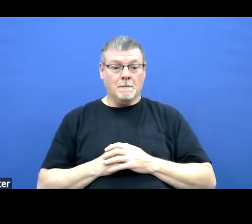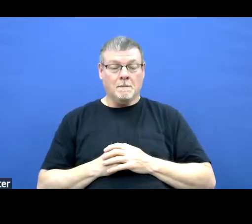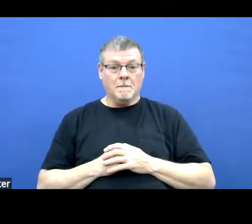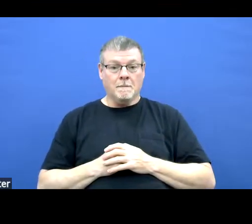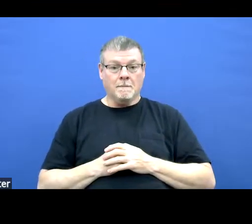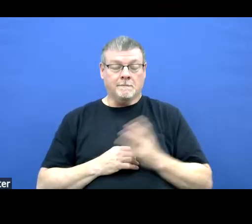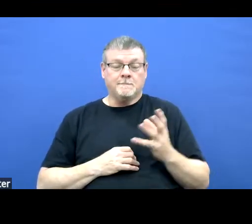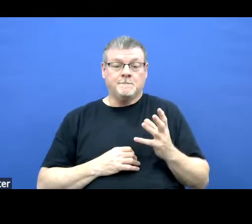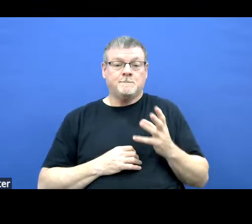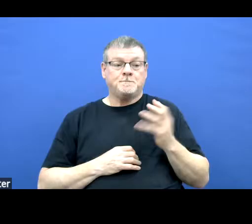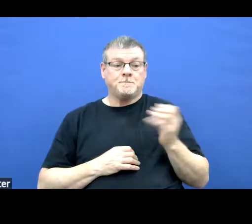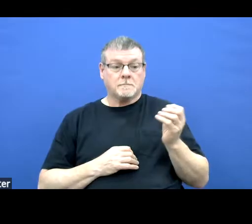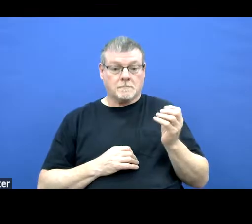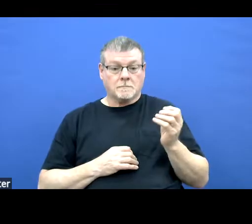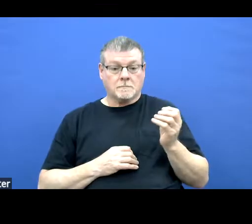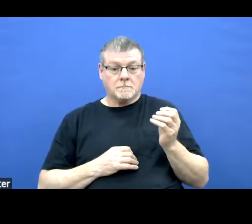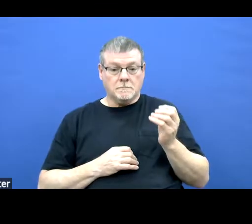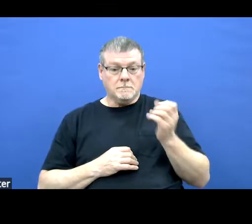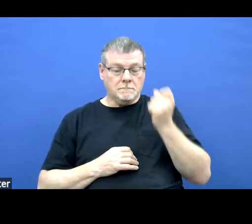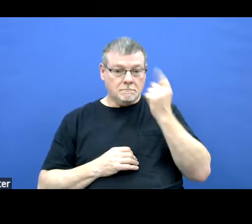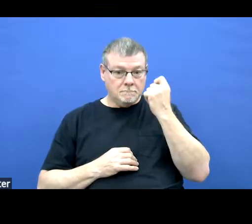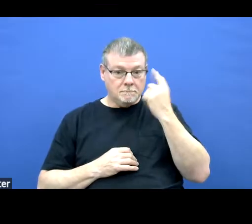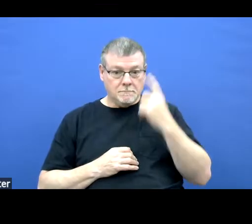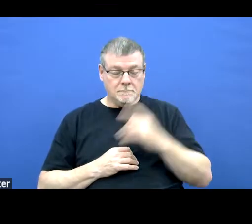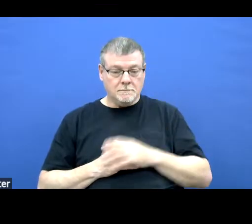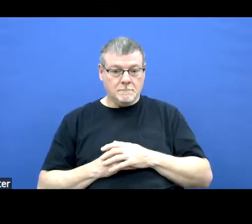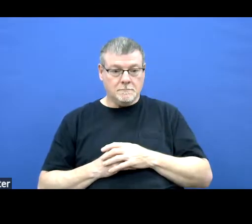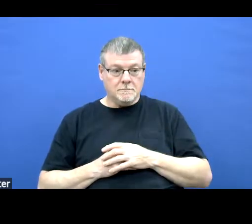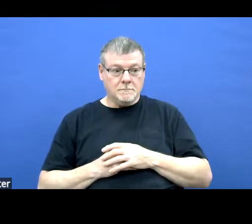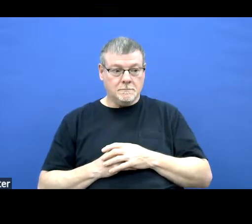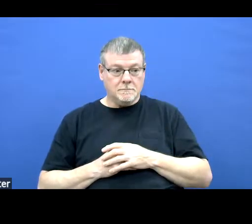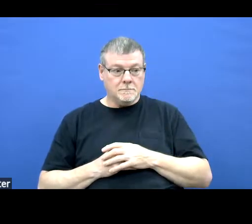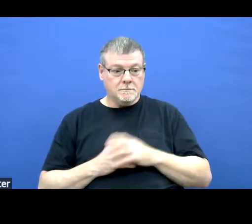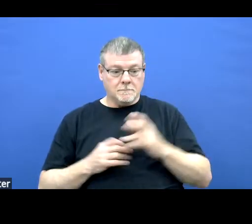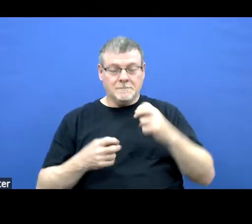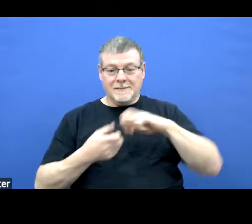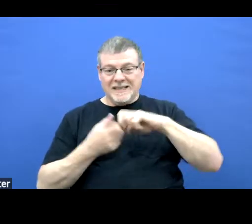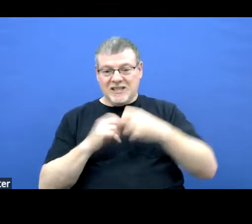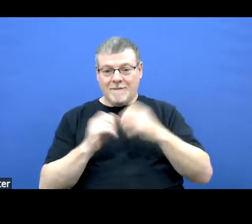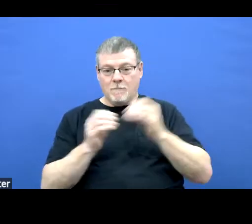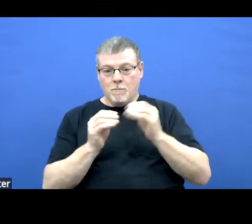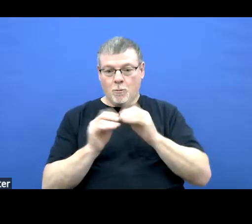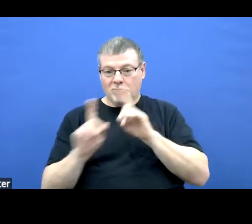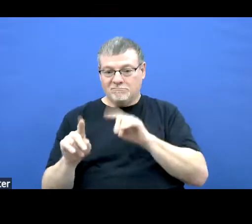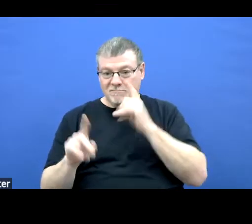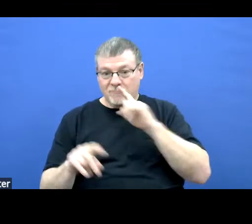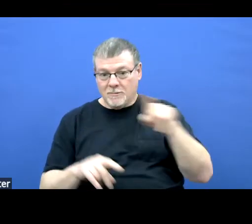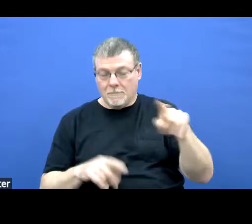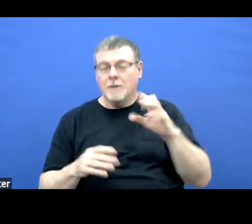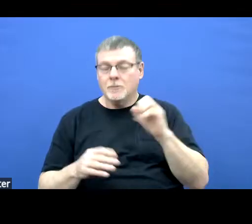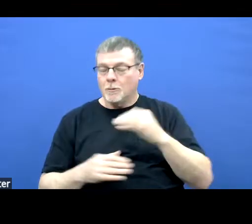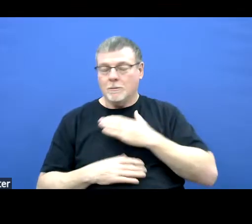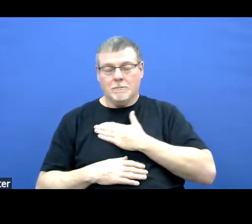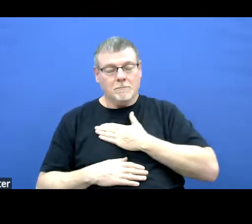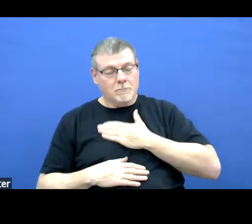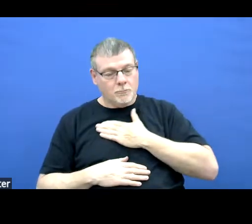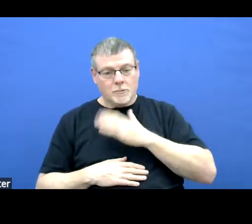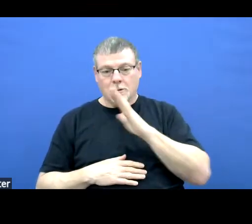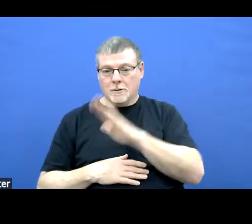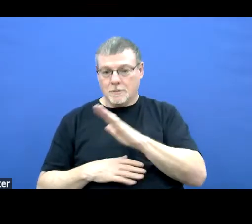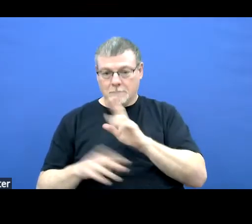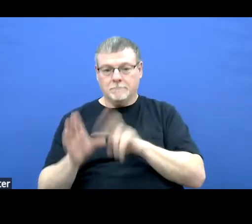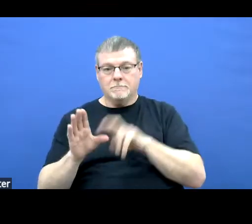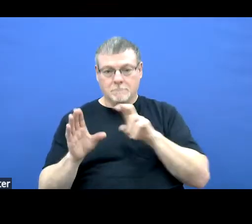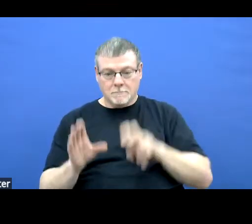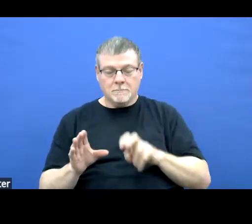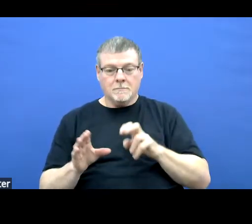And understand that it's become more difficult for him to attend, so we appreciate him resigning.